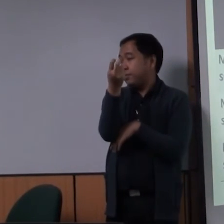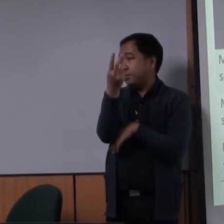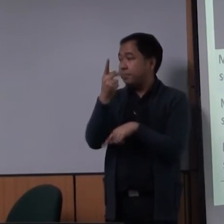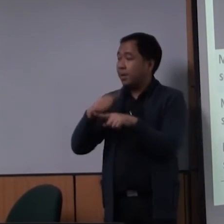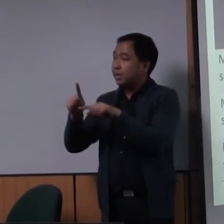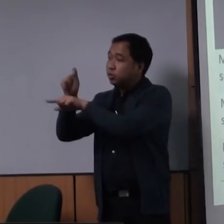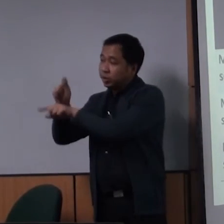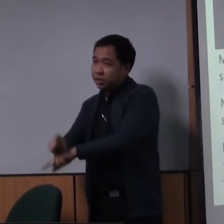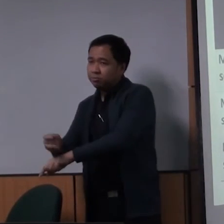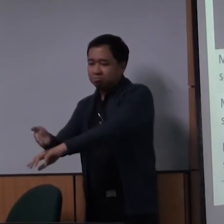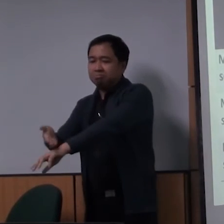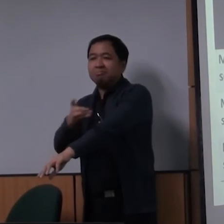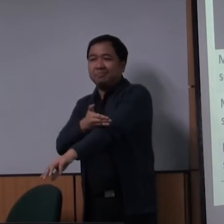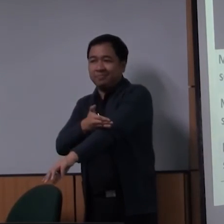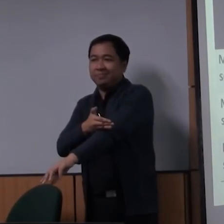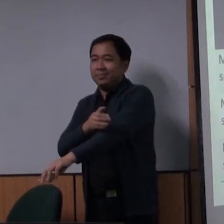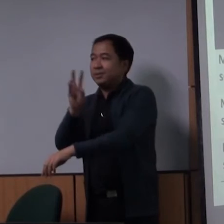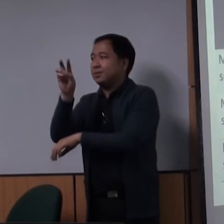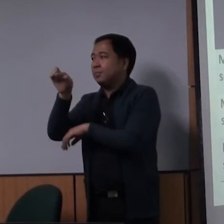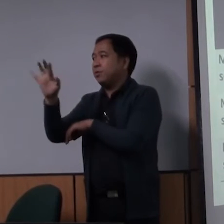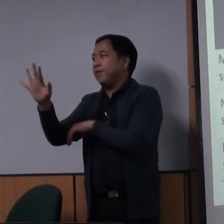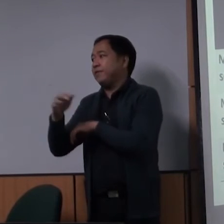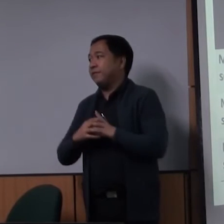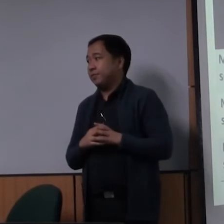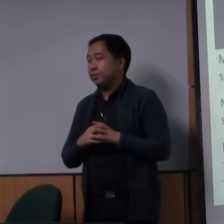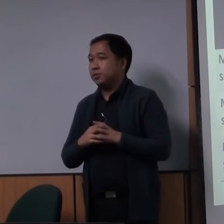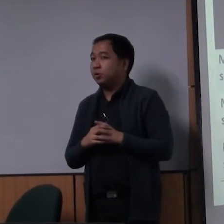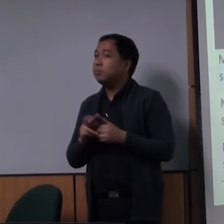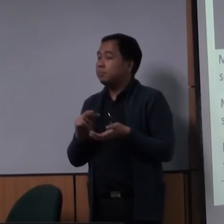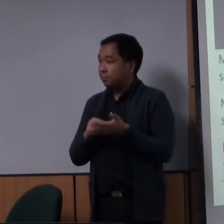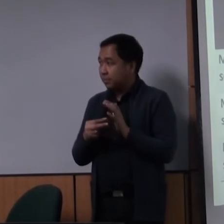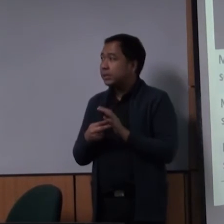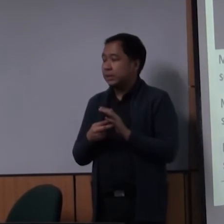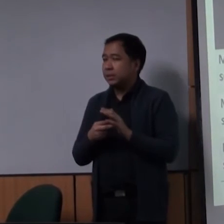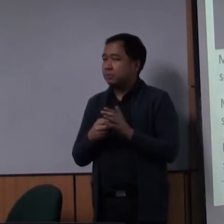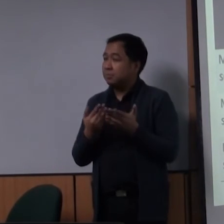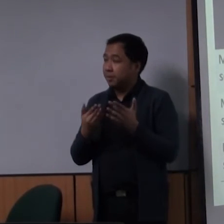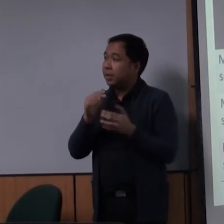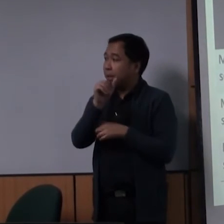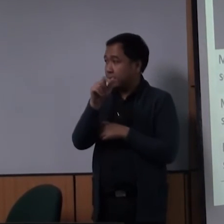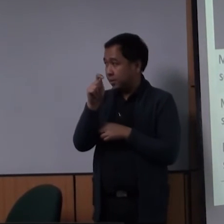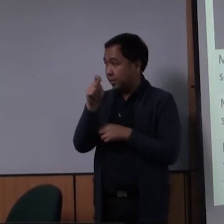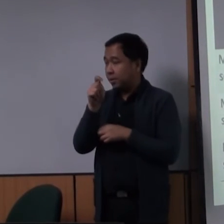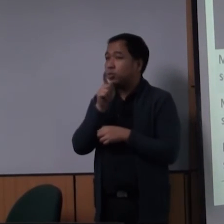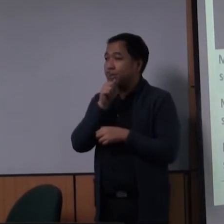While on the traditional, it just 6.5. So there's a large difference. So you can say that the ADP is